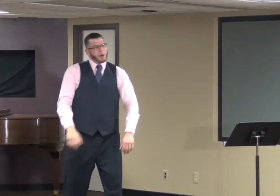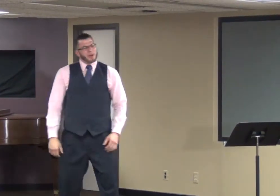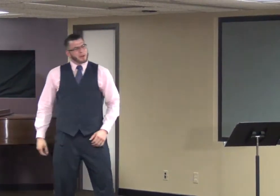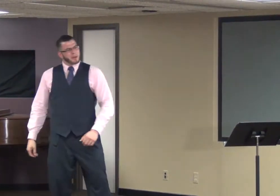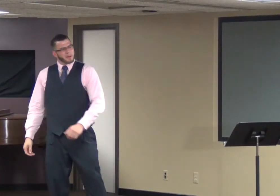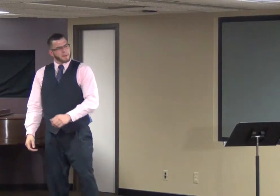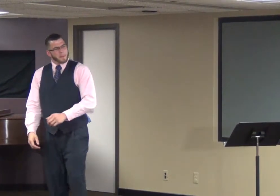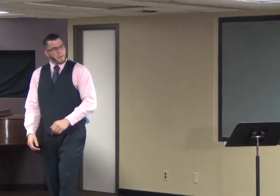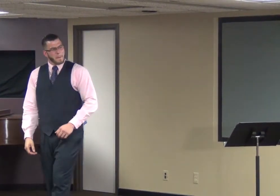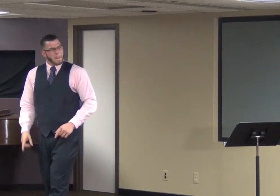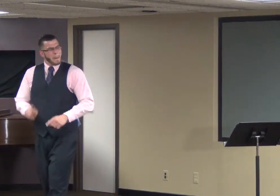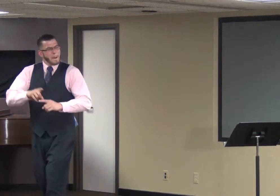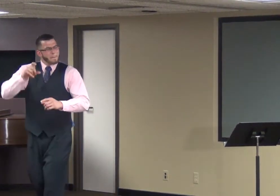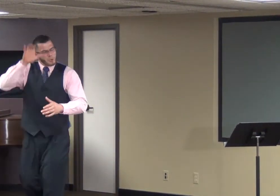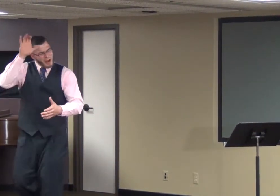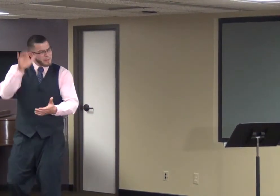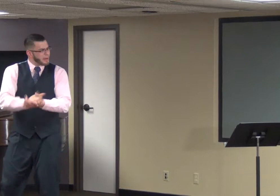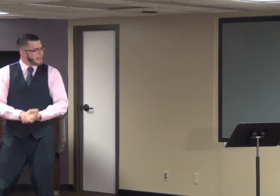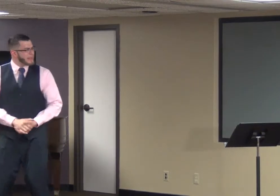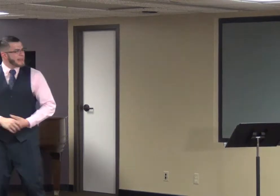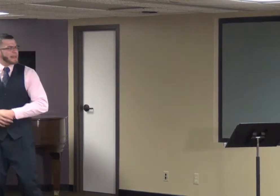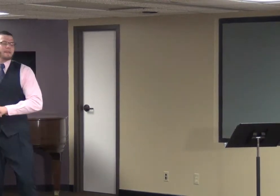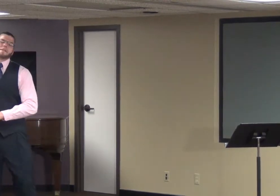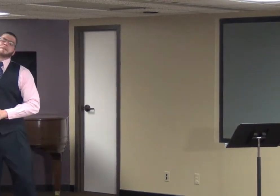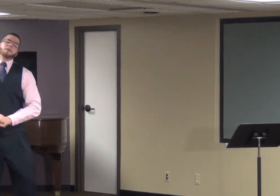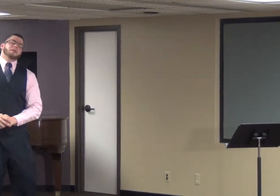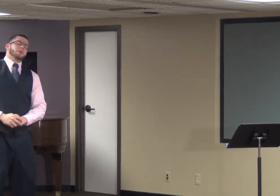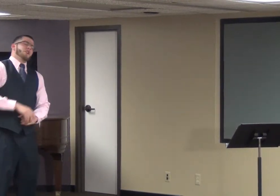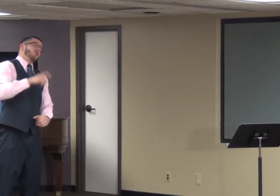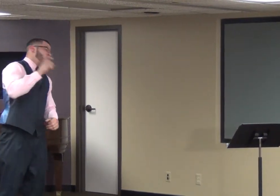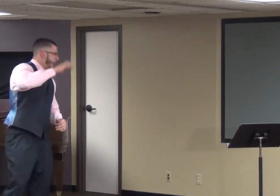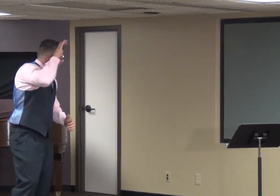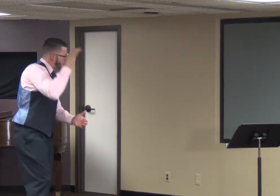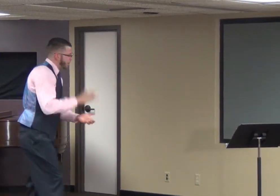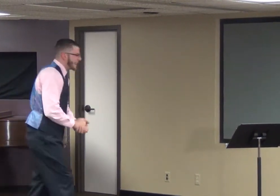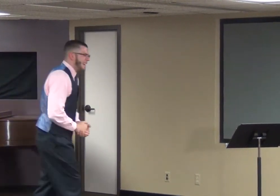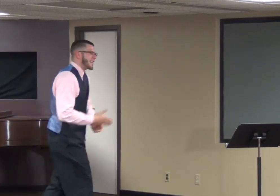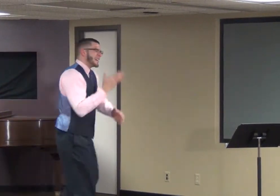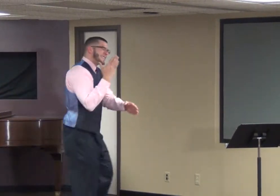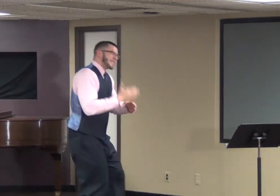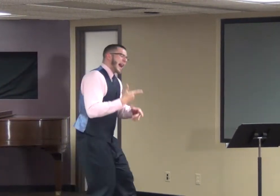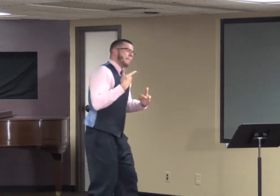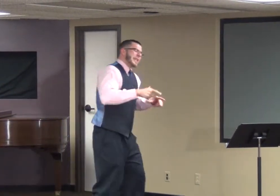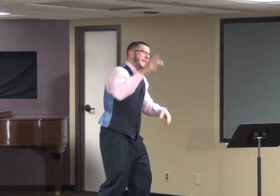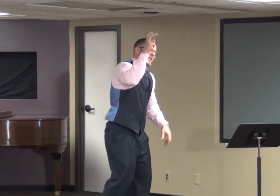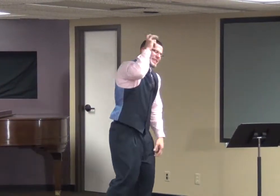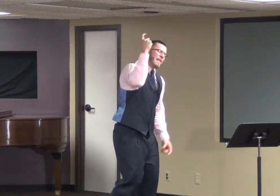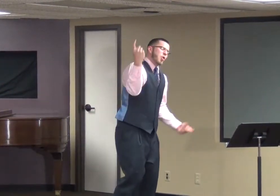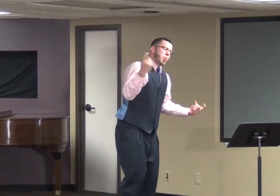it. But you have to believe. You have to believe. Stop letting the devil